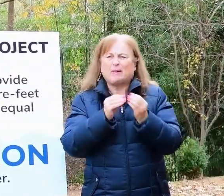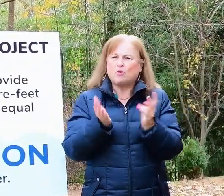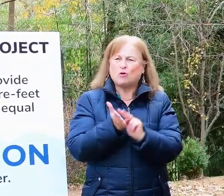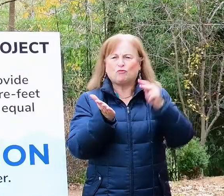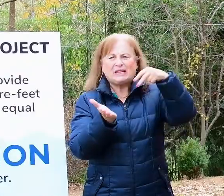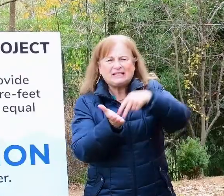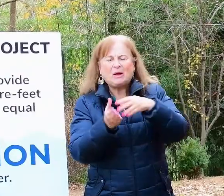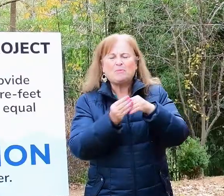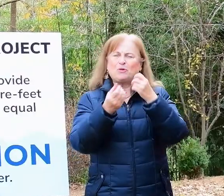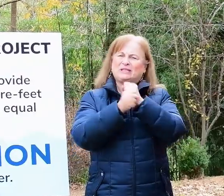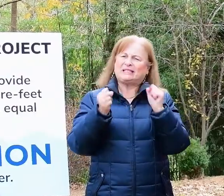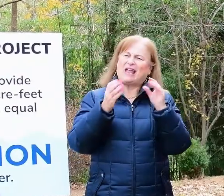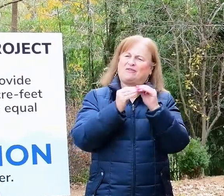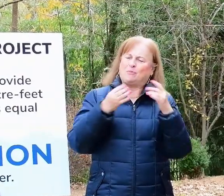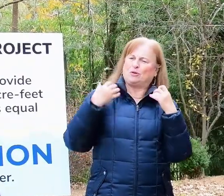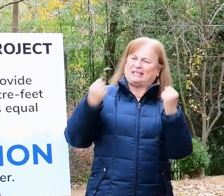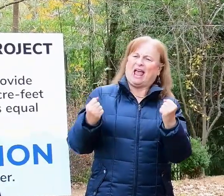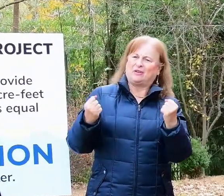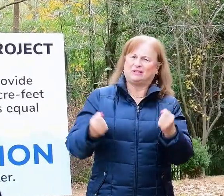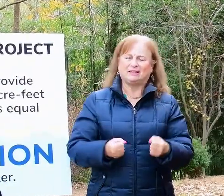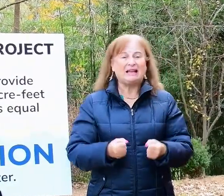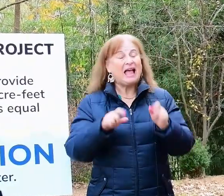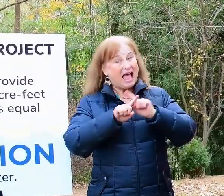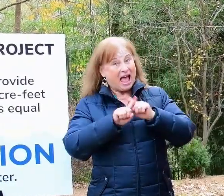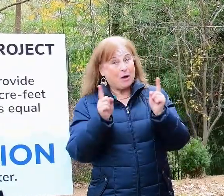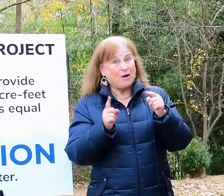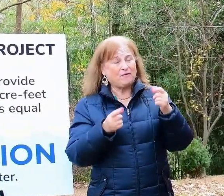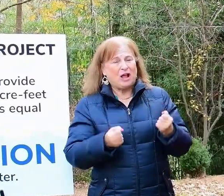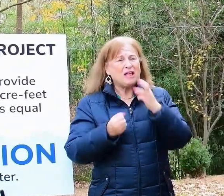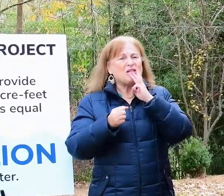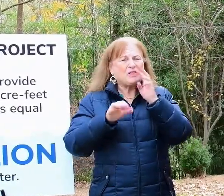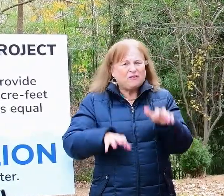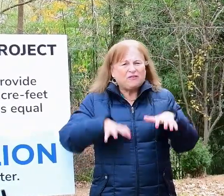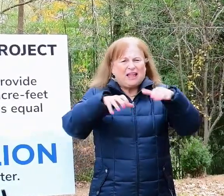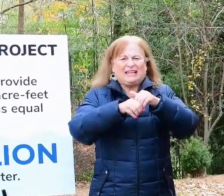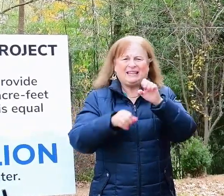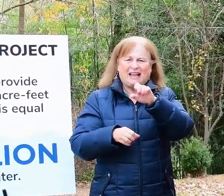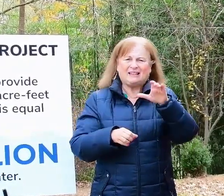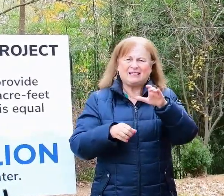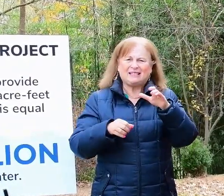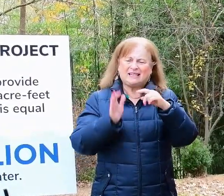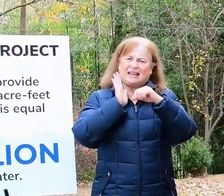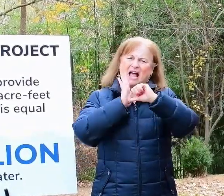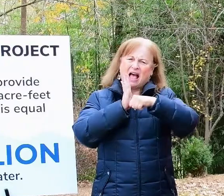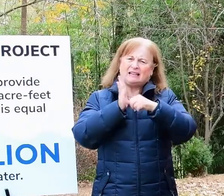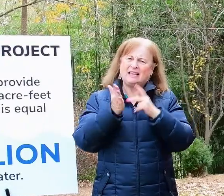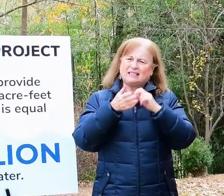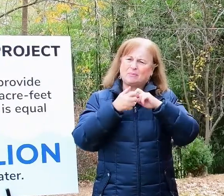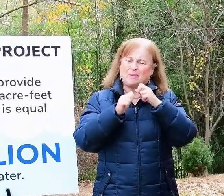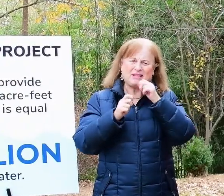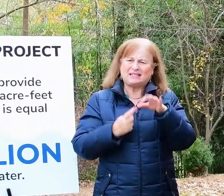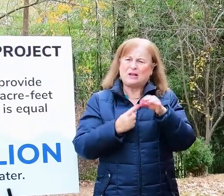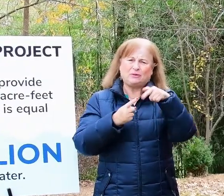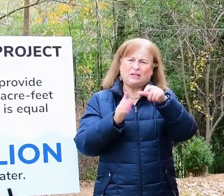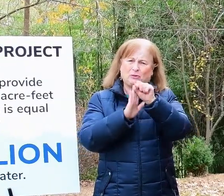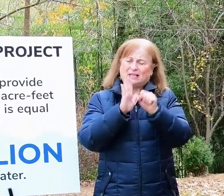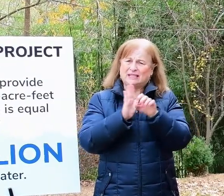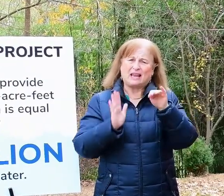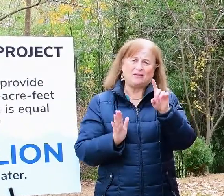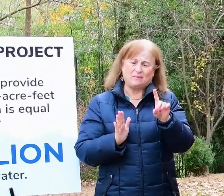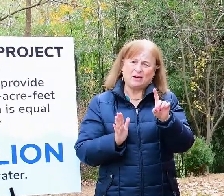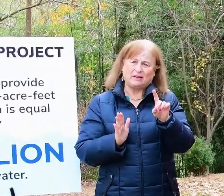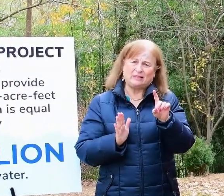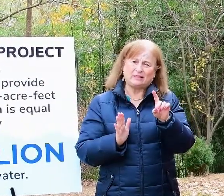resilient, more safe and sound. However, the flooding in Ellicott City highlights a problem that is not unique to the state of